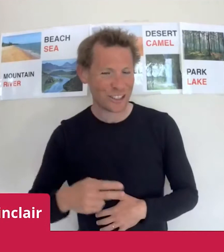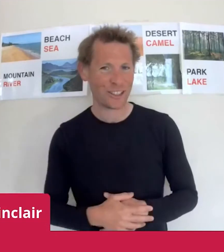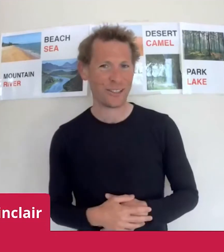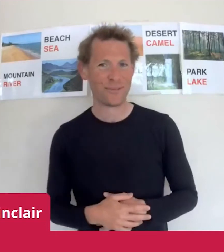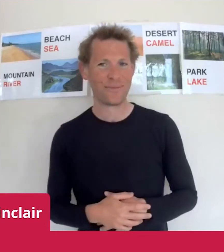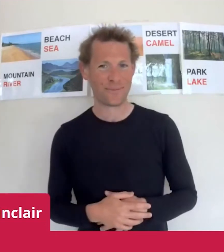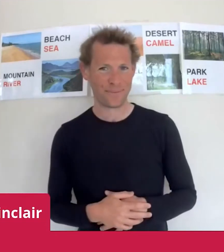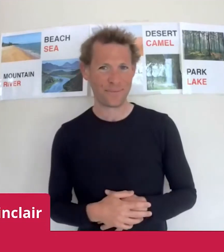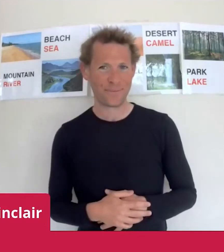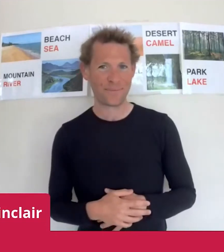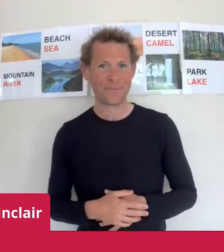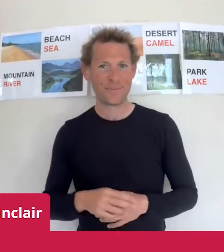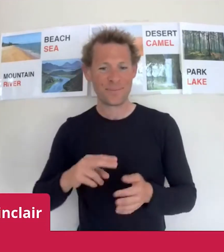And the answer is